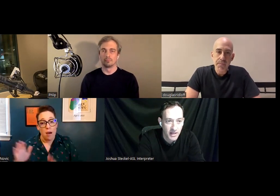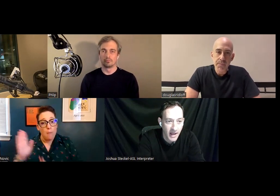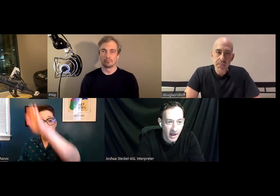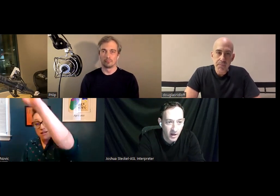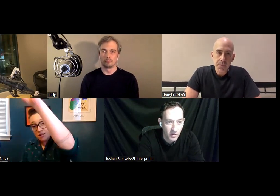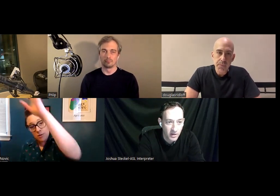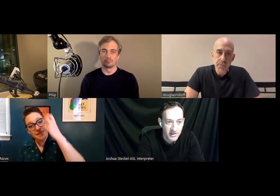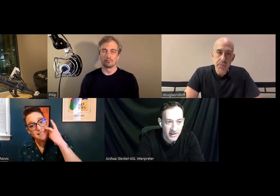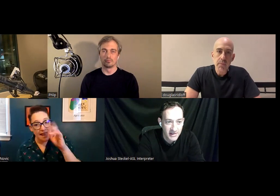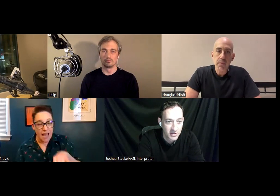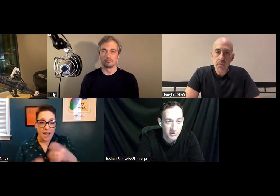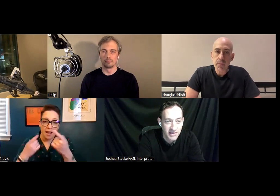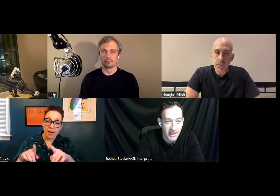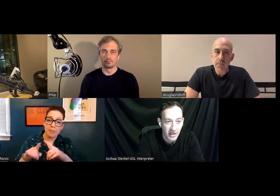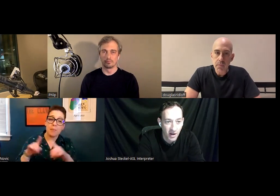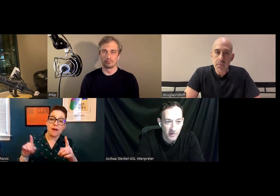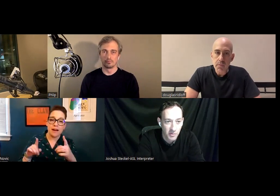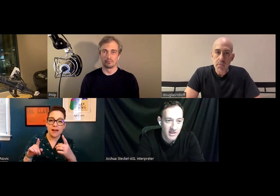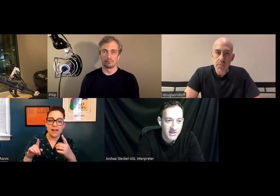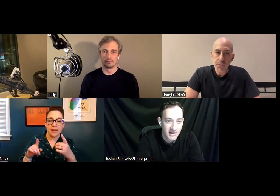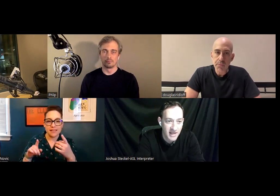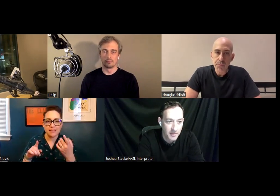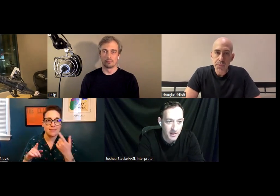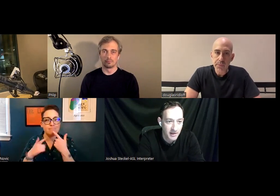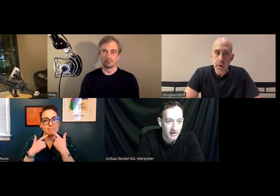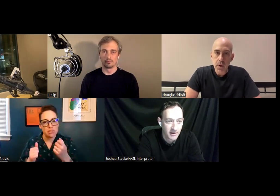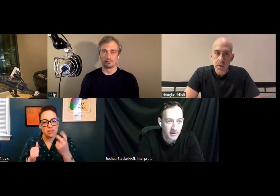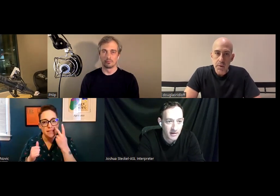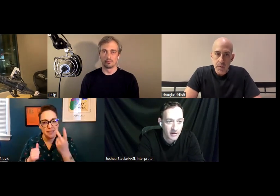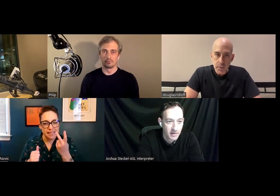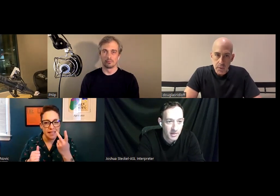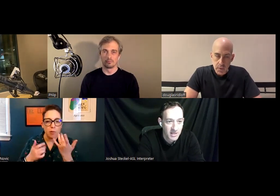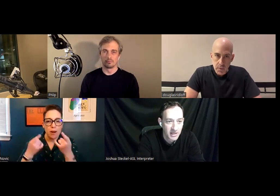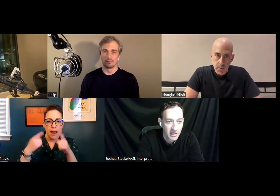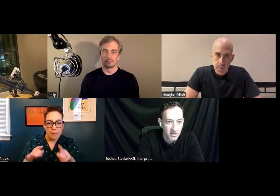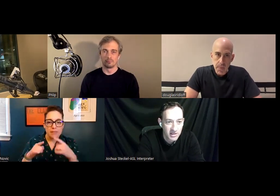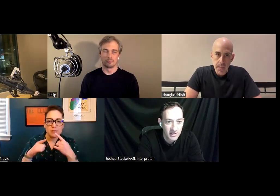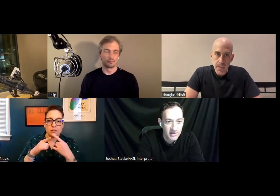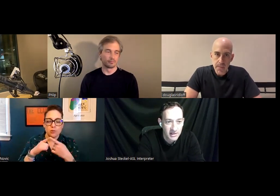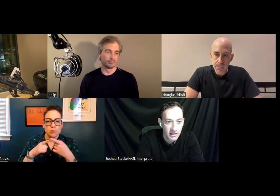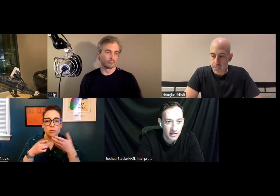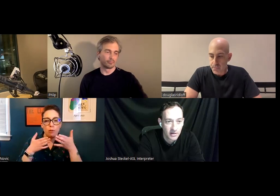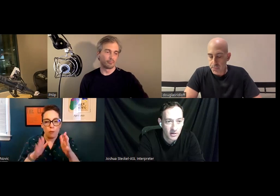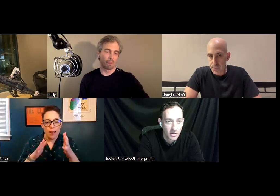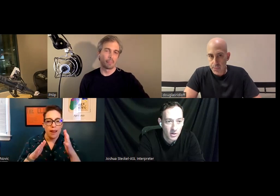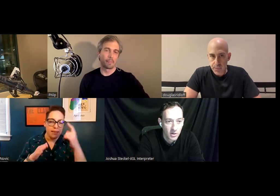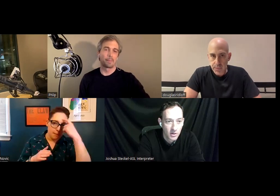stark. But now his ASL is really taking off and we can see this happening. But it's been interesting to